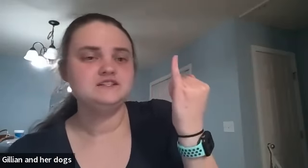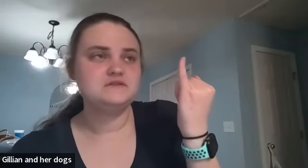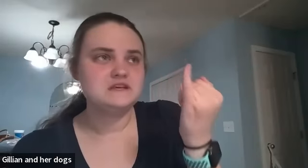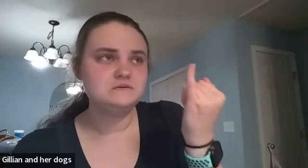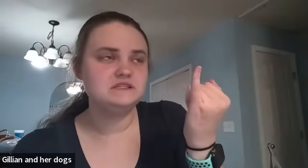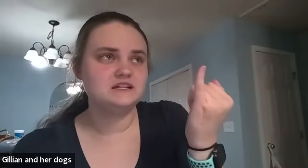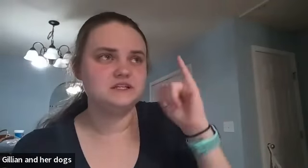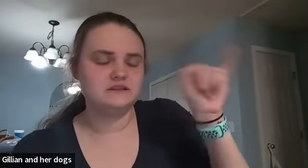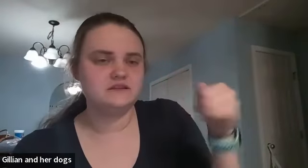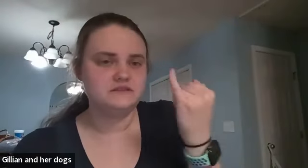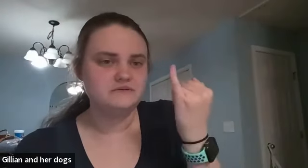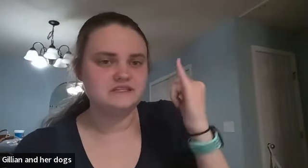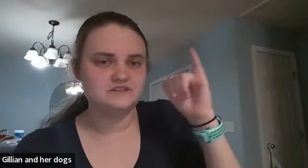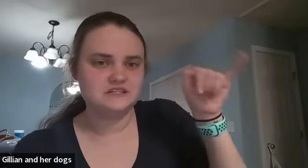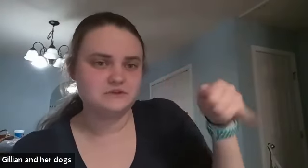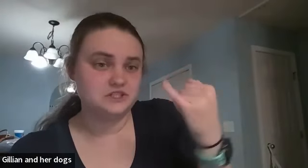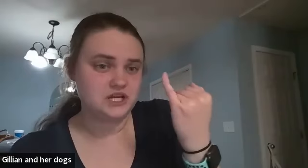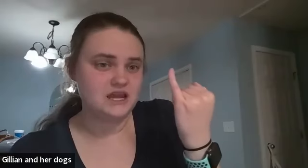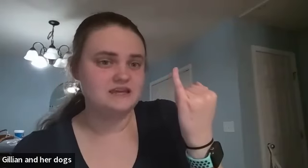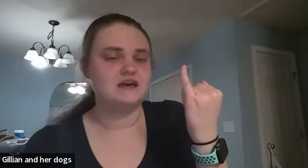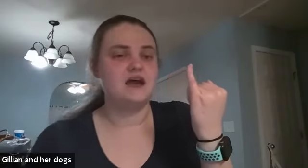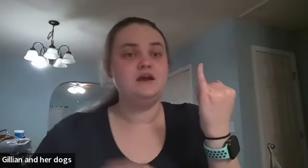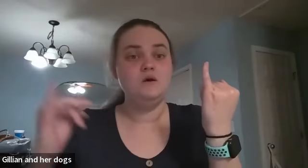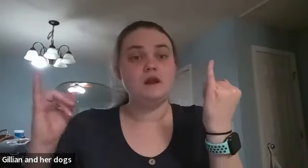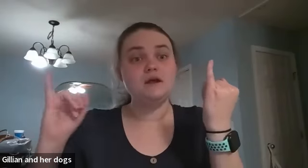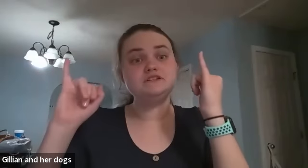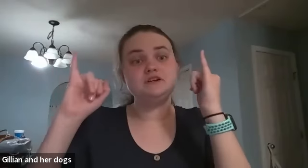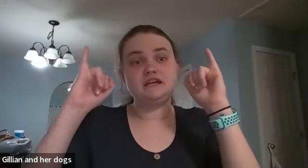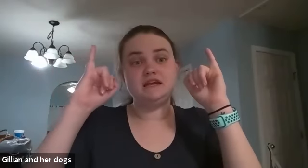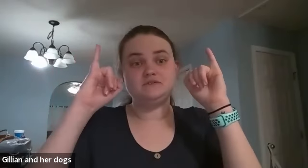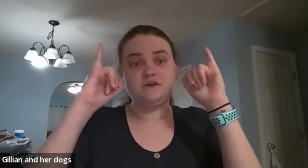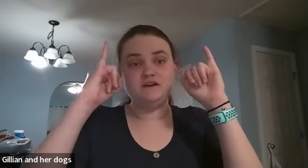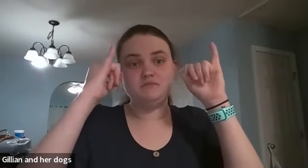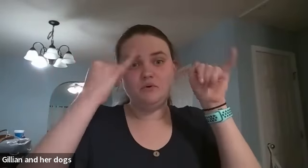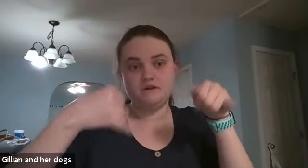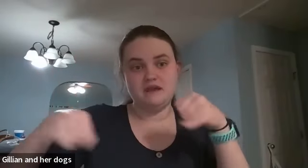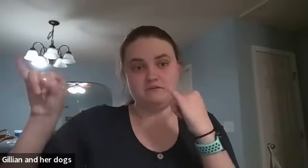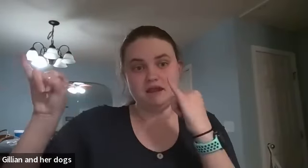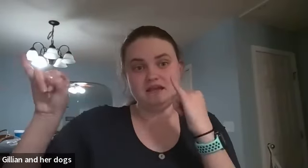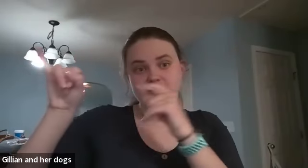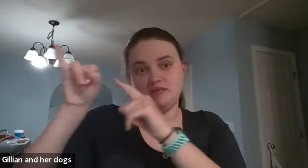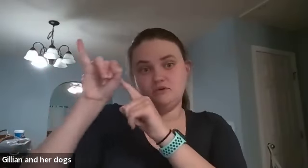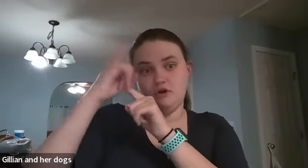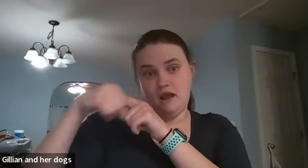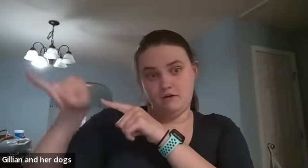So this one's actually, the thing that's interesting with J is that when I was learning it, it was very important that right-handed people go